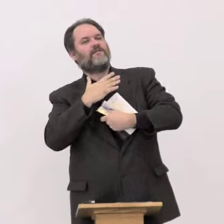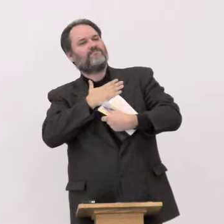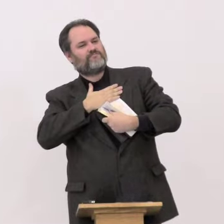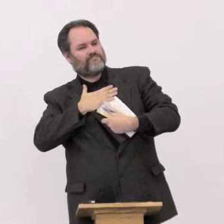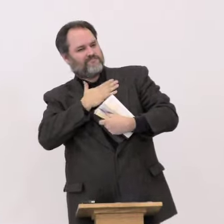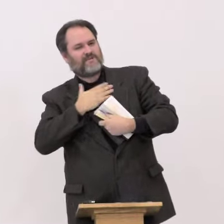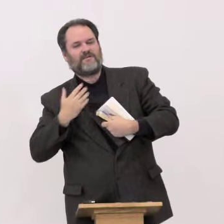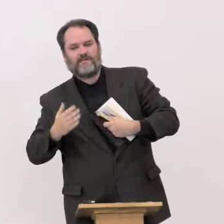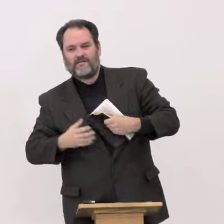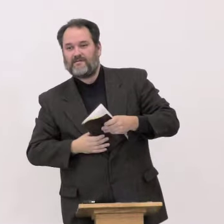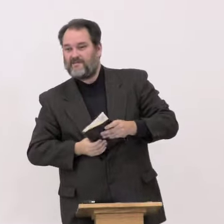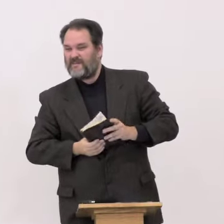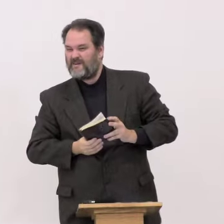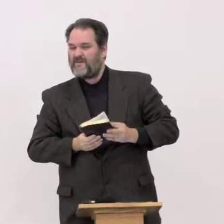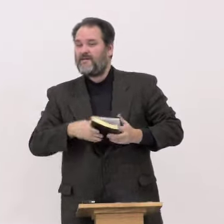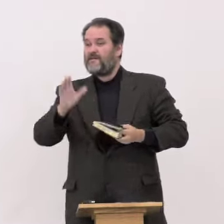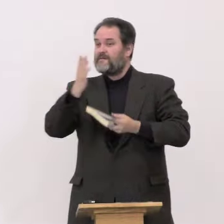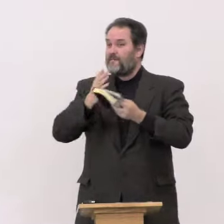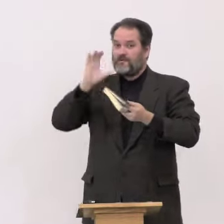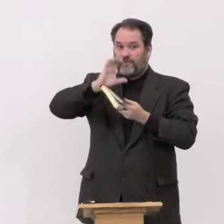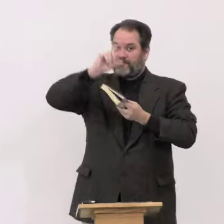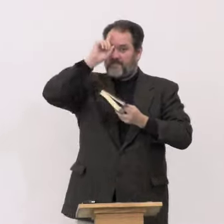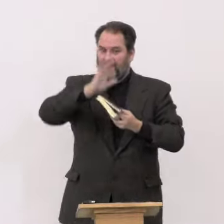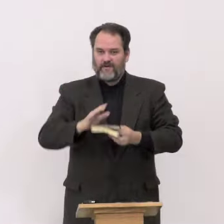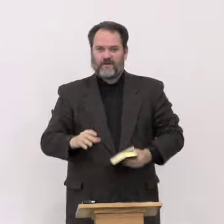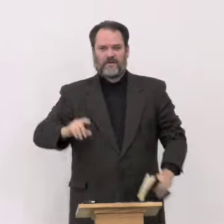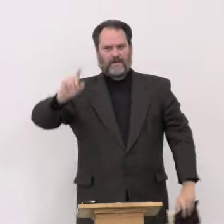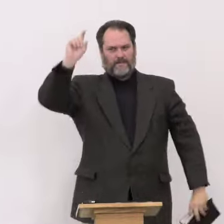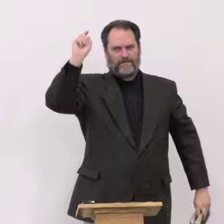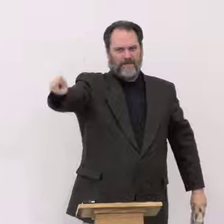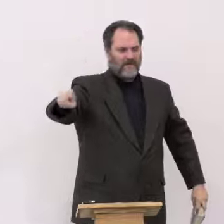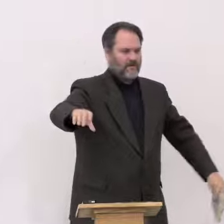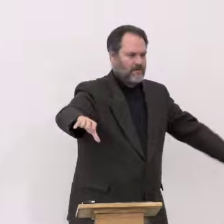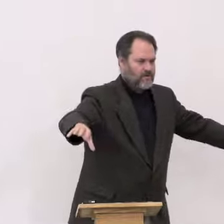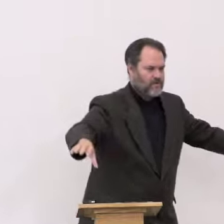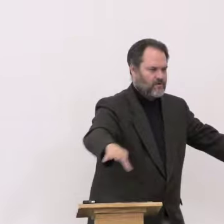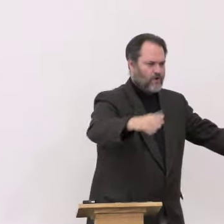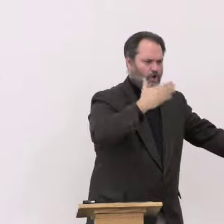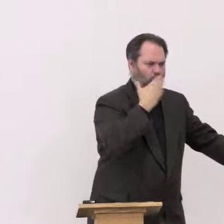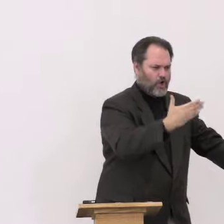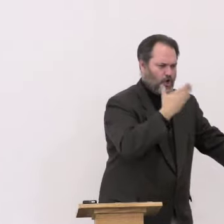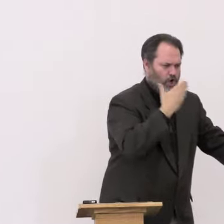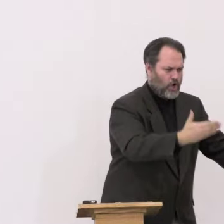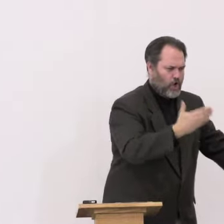And yeah, so some people believe you must do good.